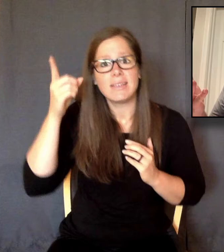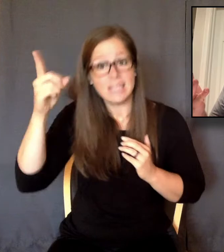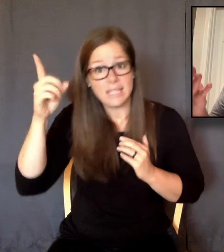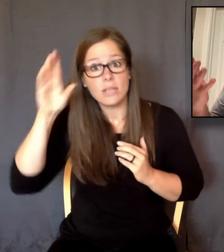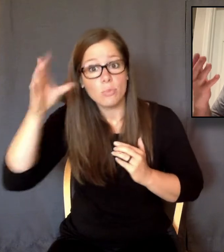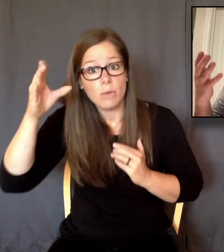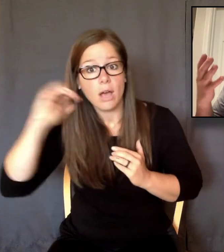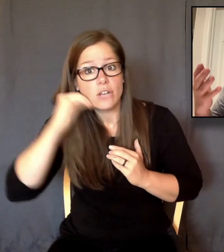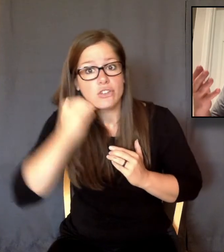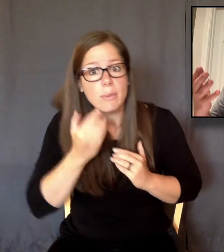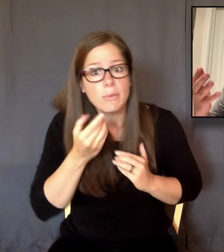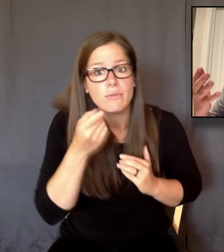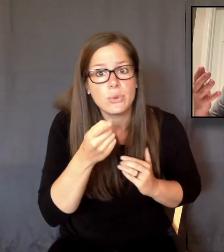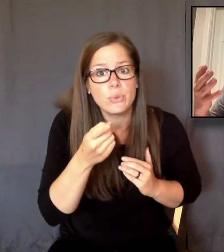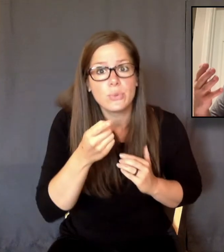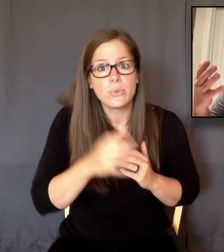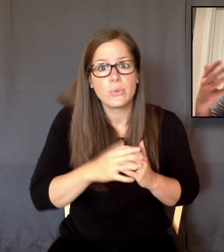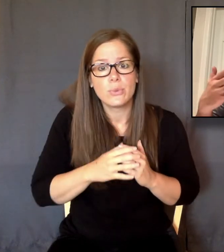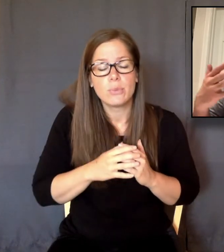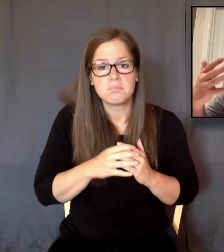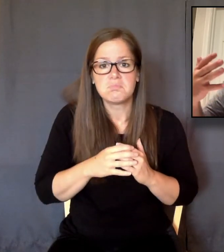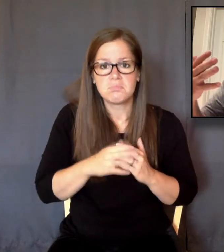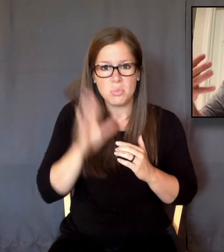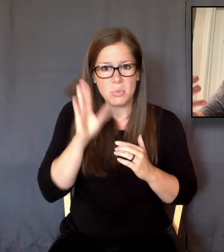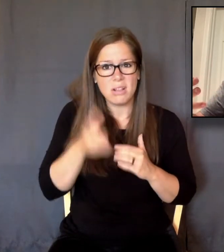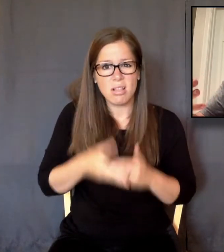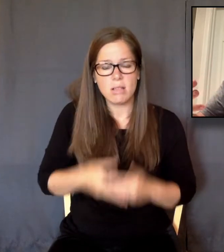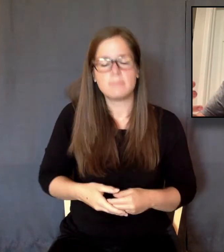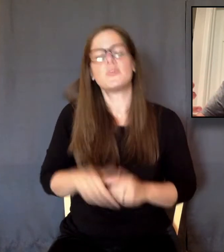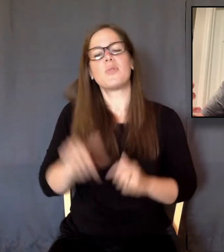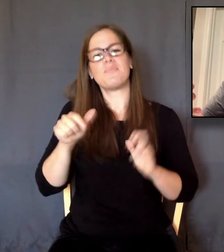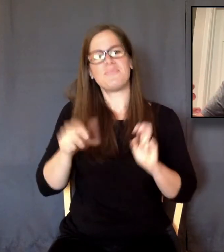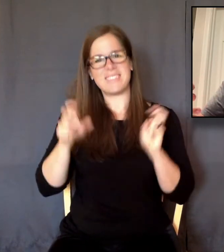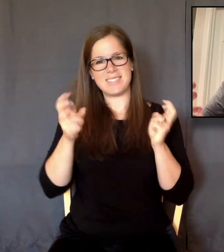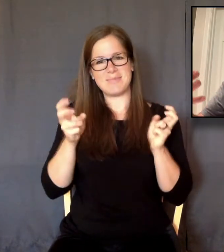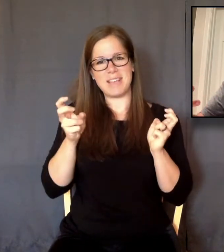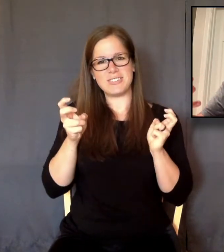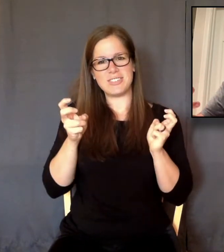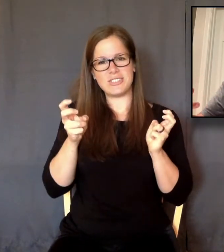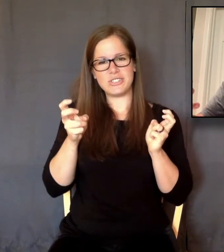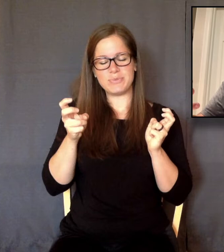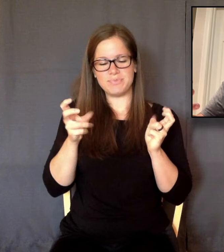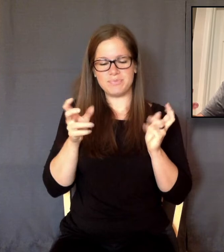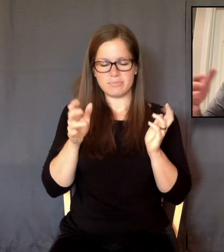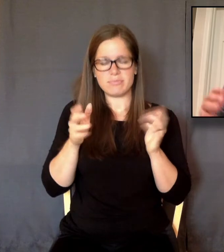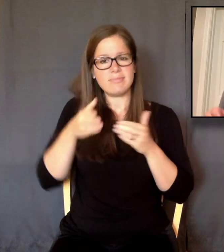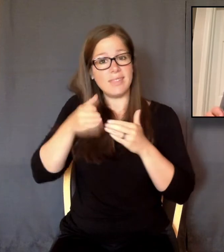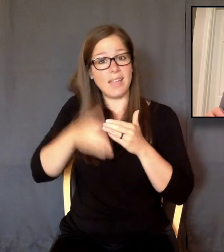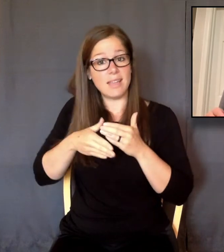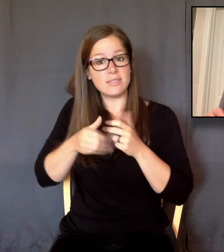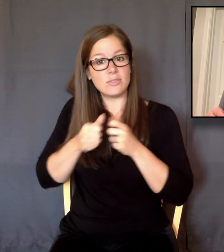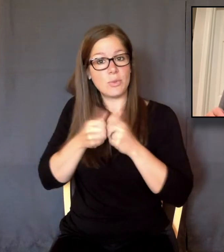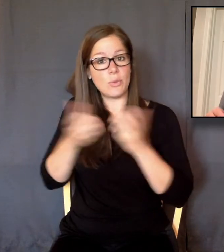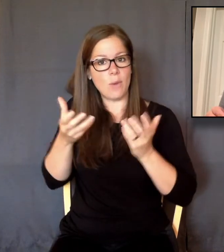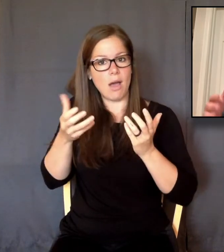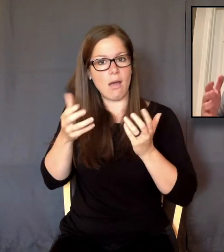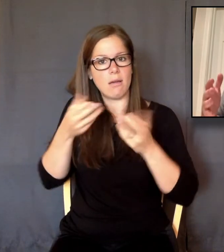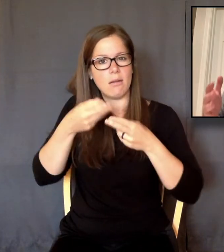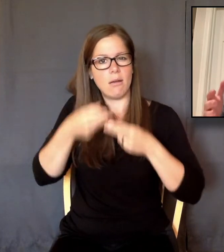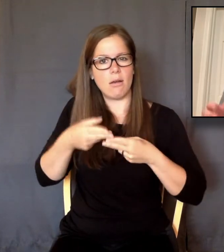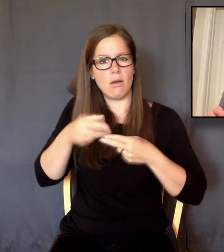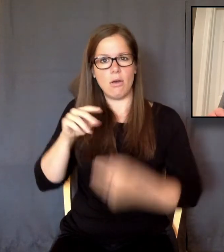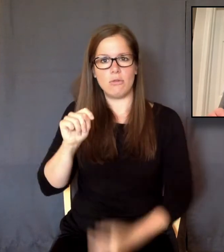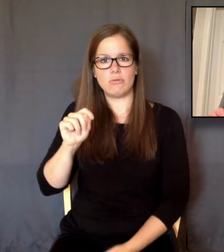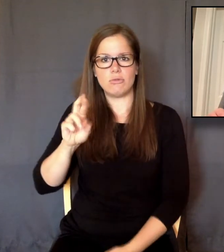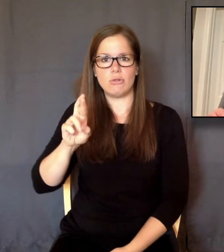it up with him. Bottom line, this thing ends, at least this passage in this text we're studying today, with